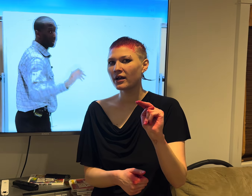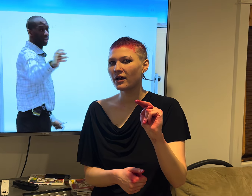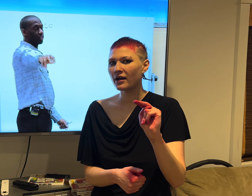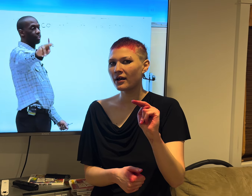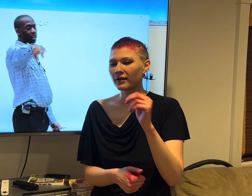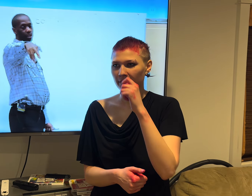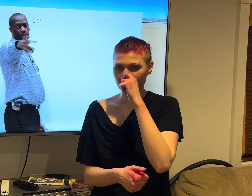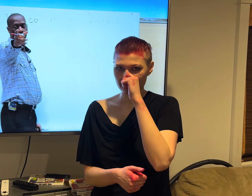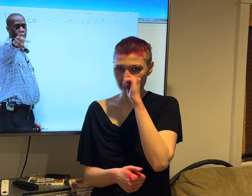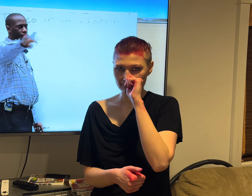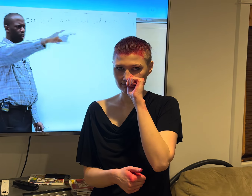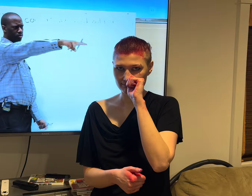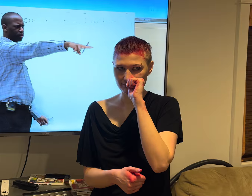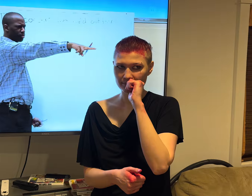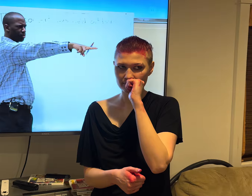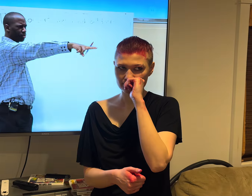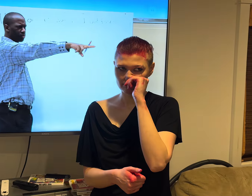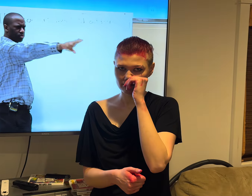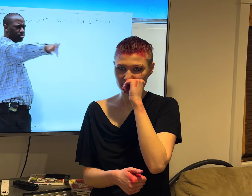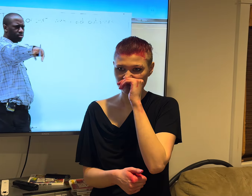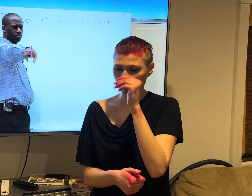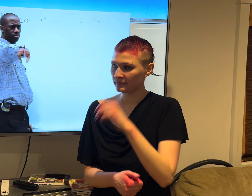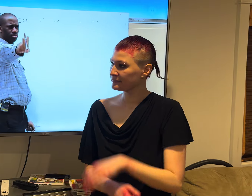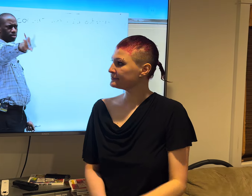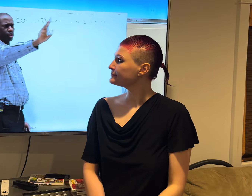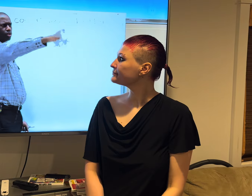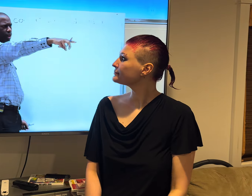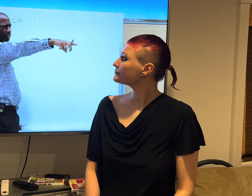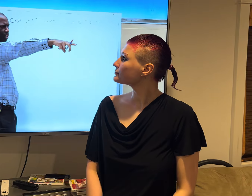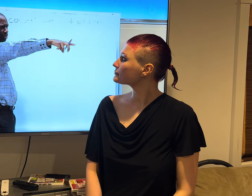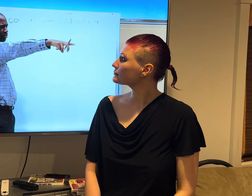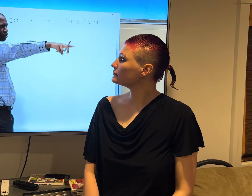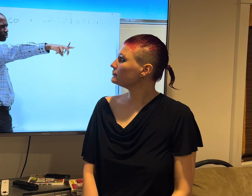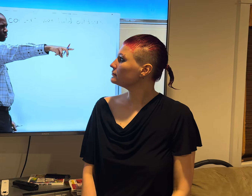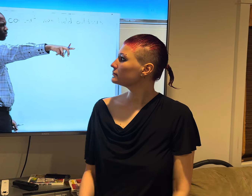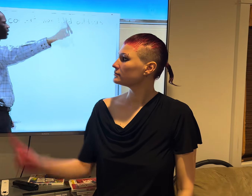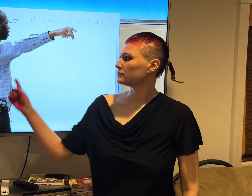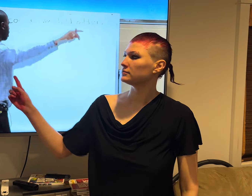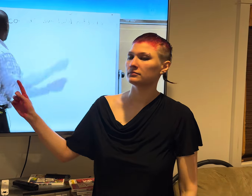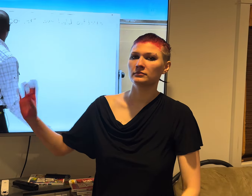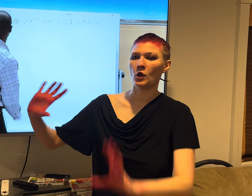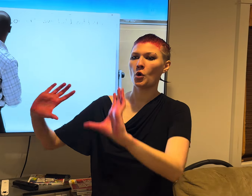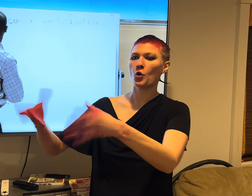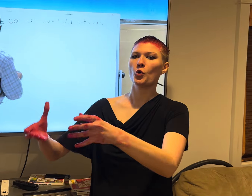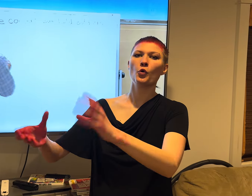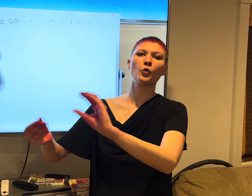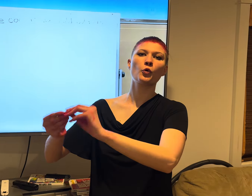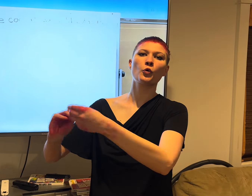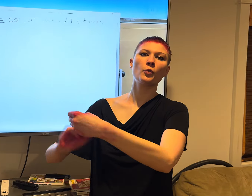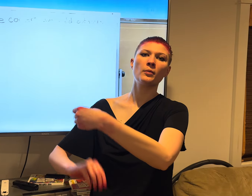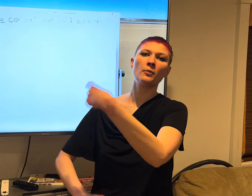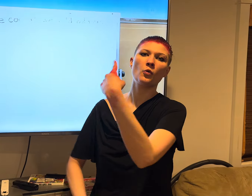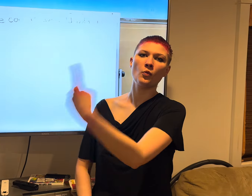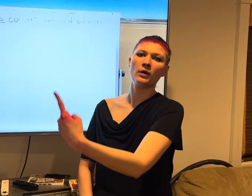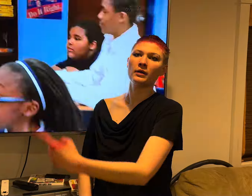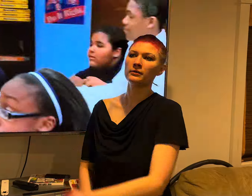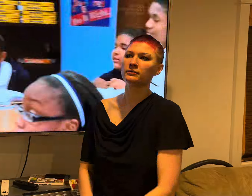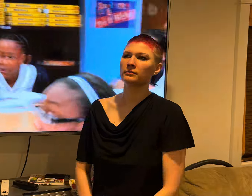Okay, no. You guys gave me it first, all right? All right, what'd you have? The fantastic